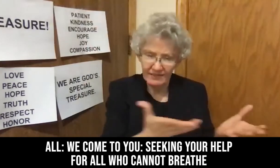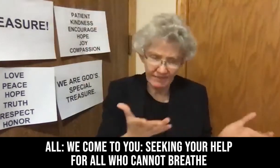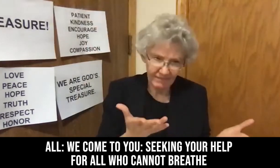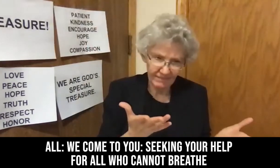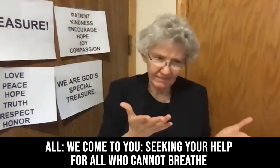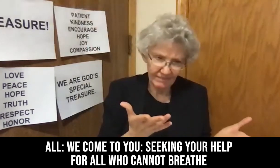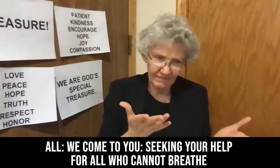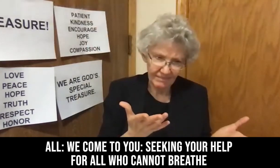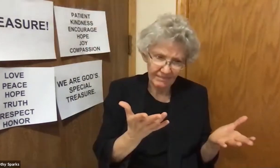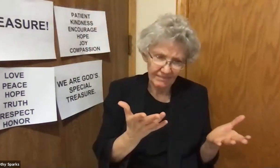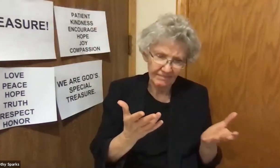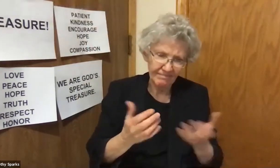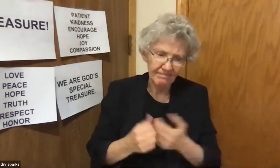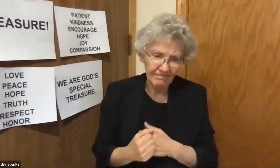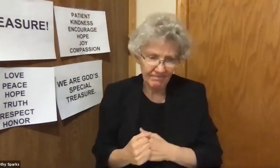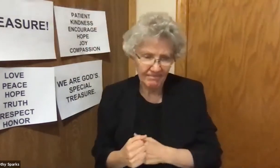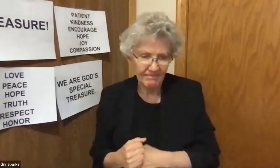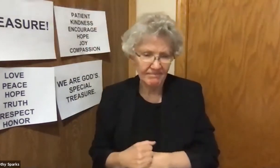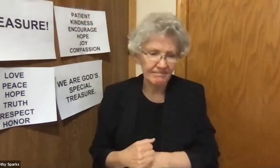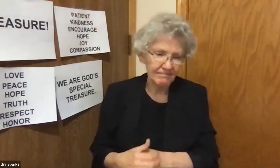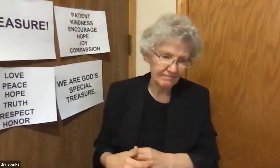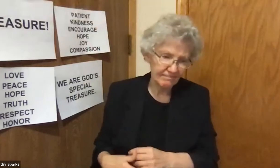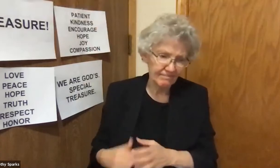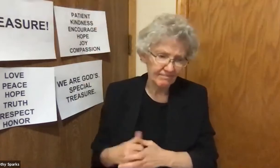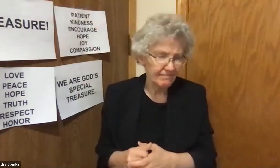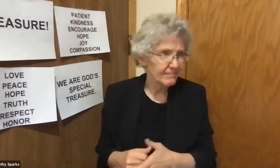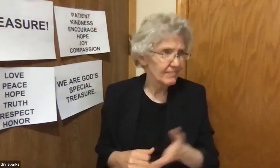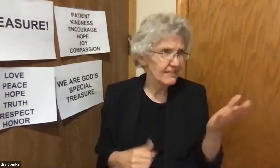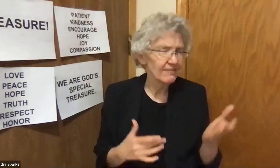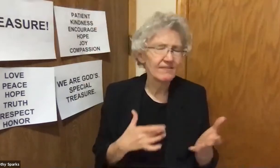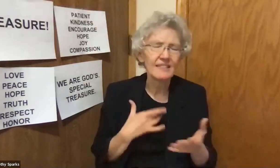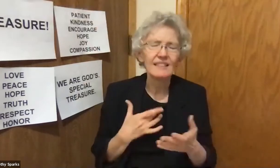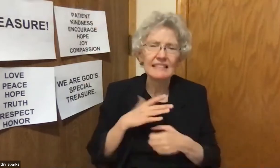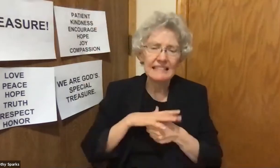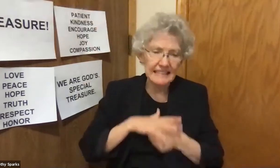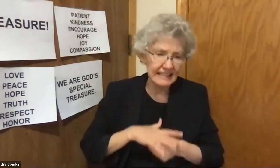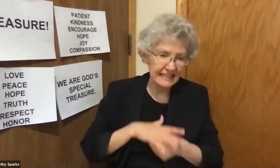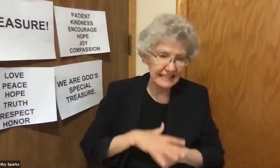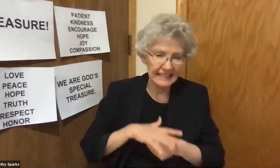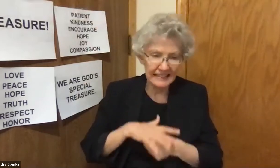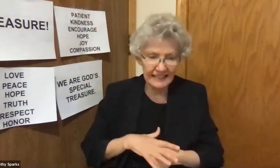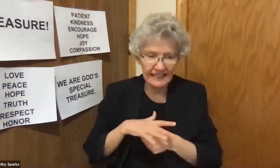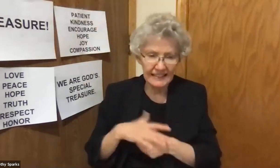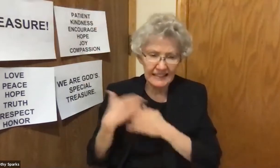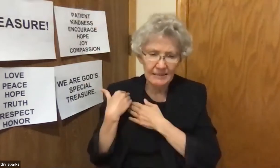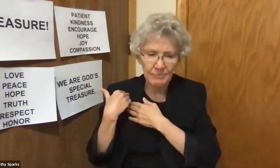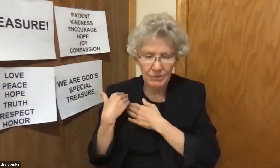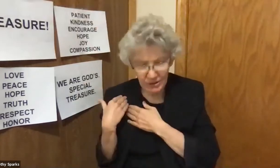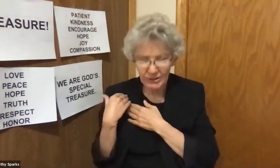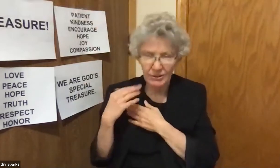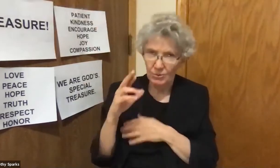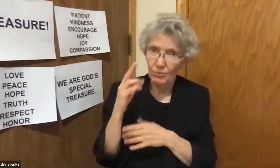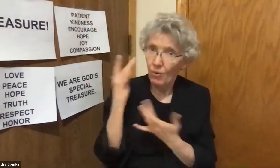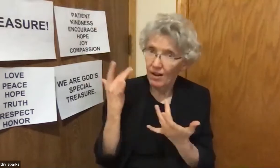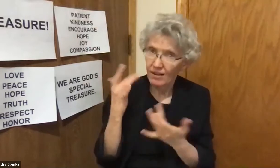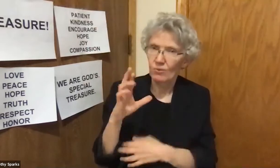breathe, for for people pressed down by the